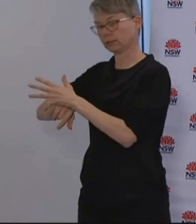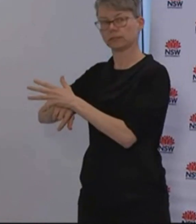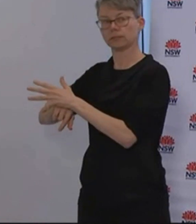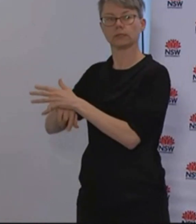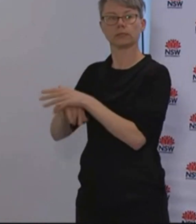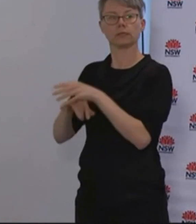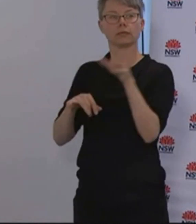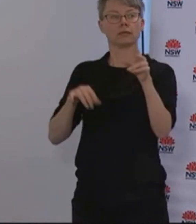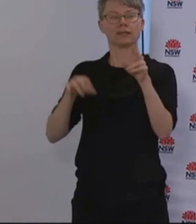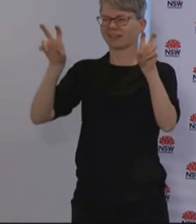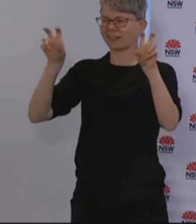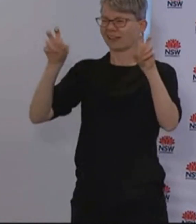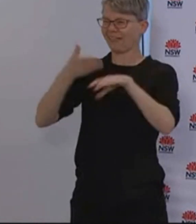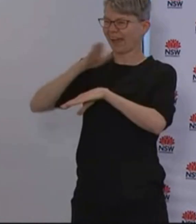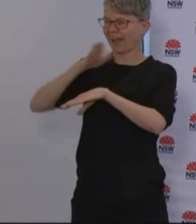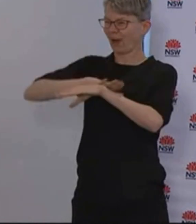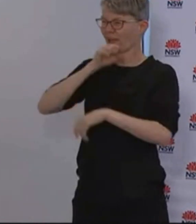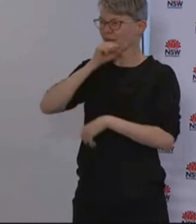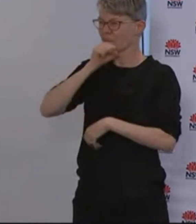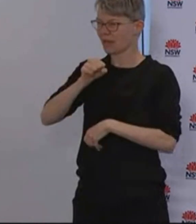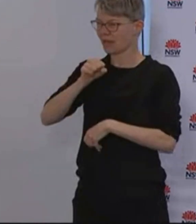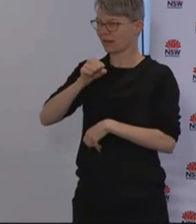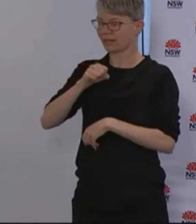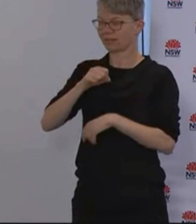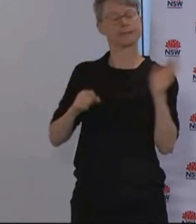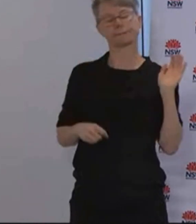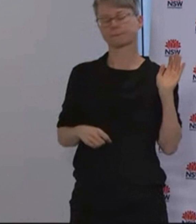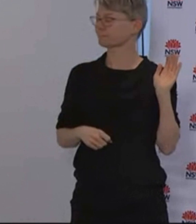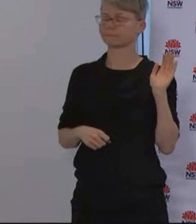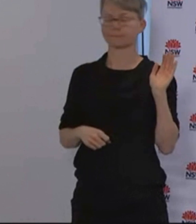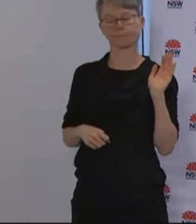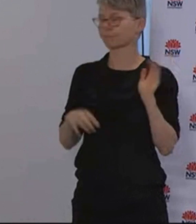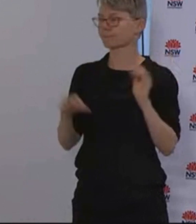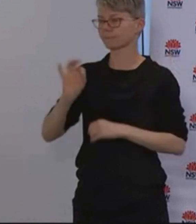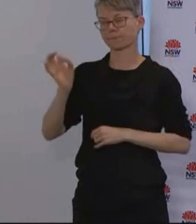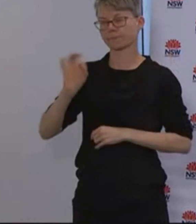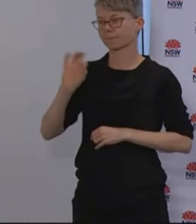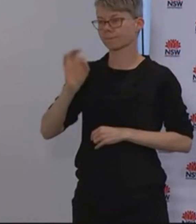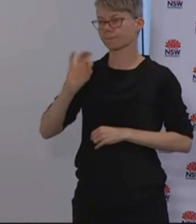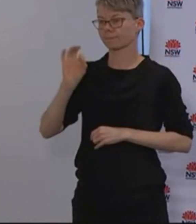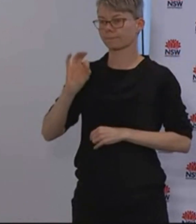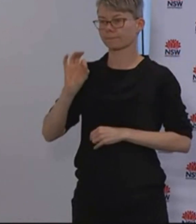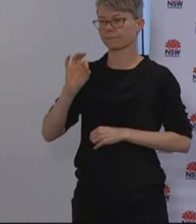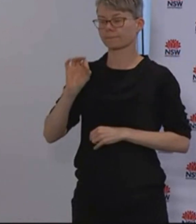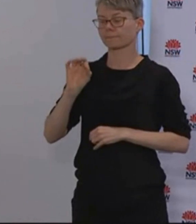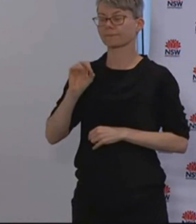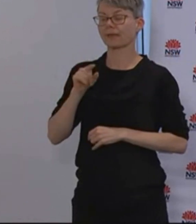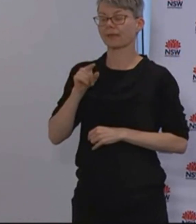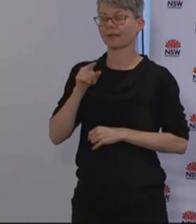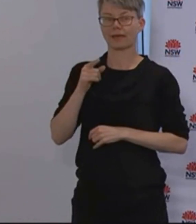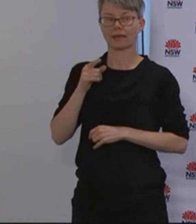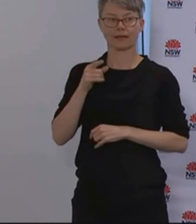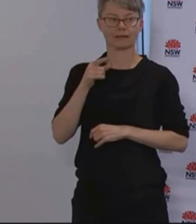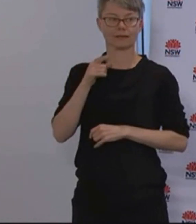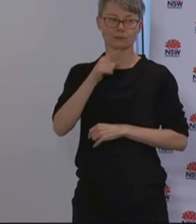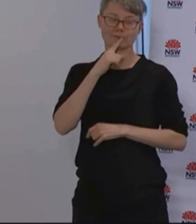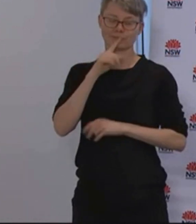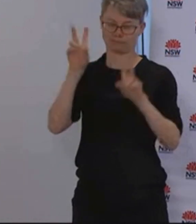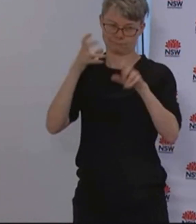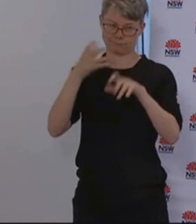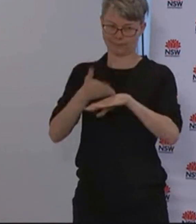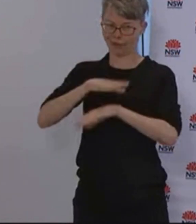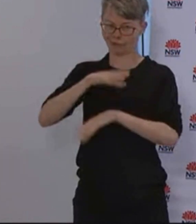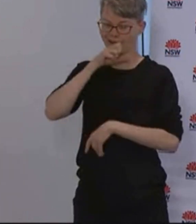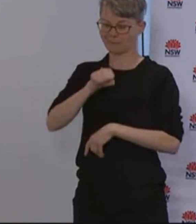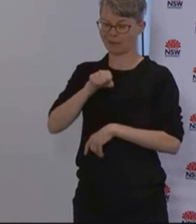Caravan Man? Those two venues in the shop? No, they're additional to the your term, the Caravan